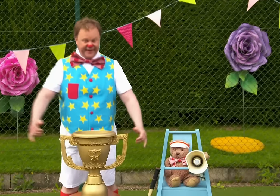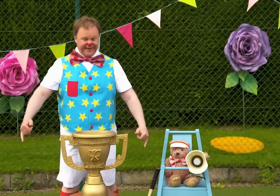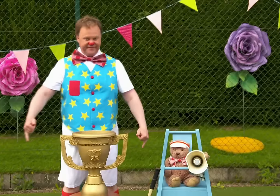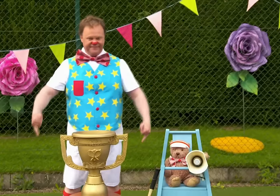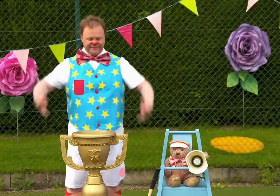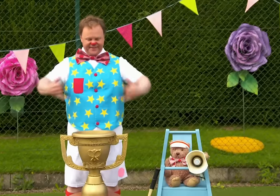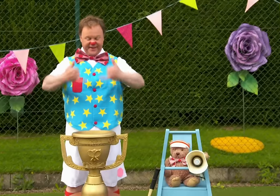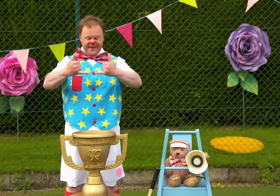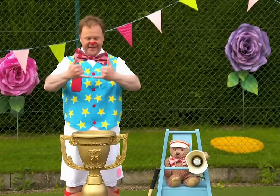Ahem.